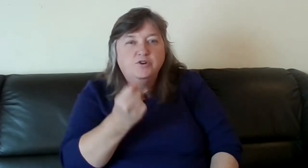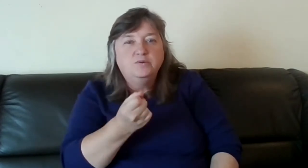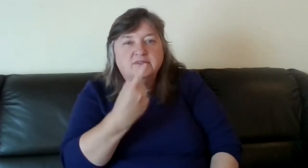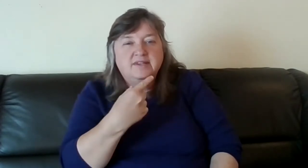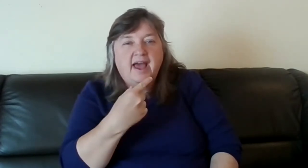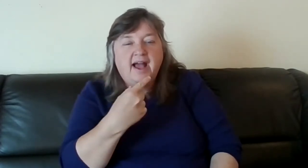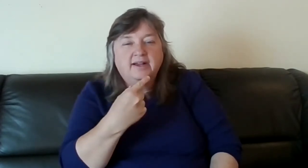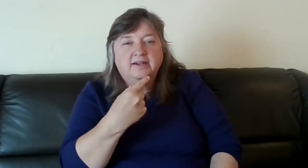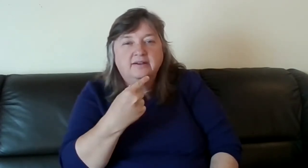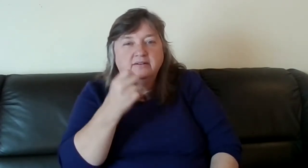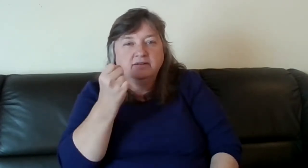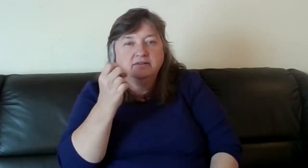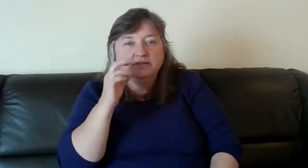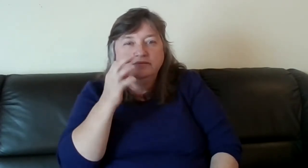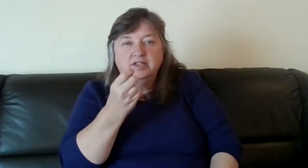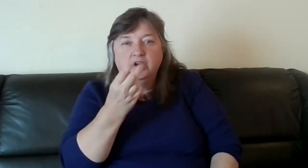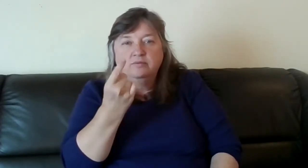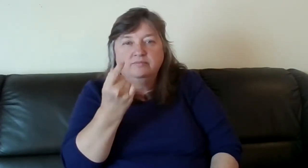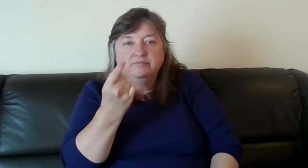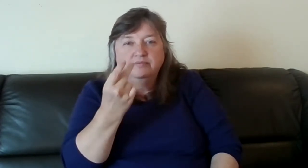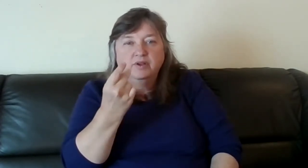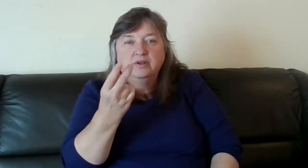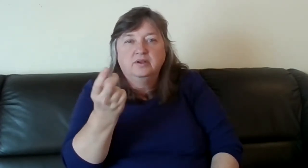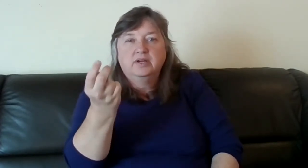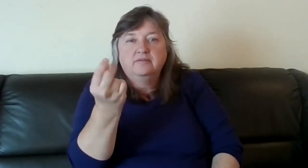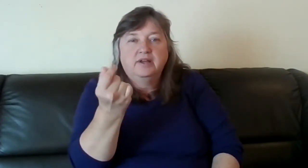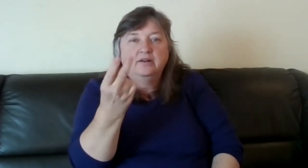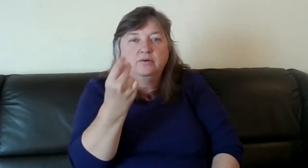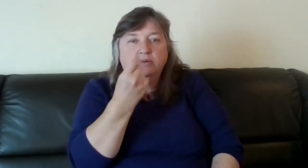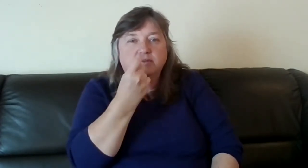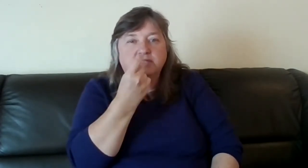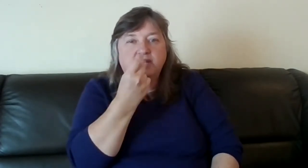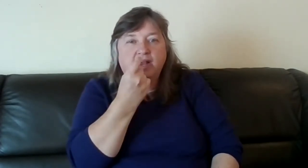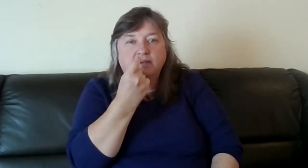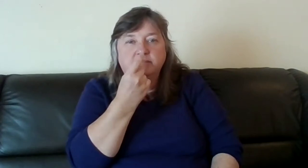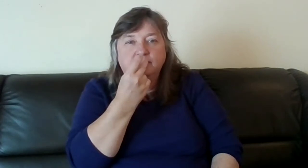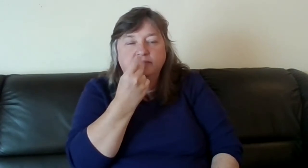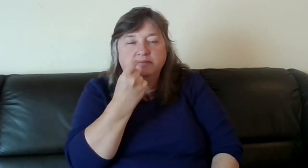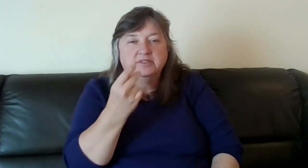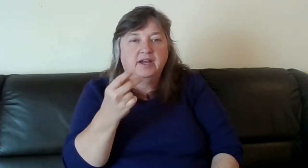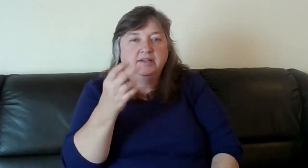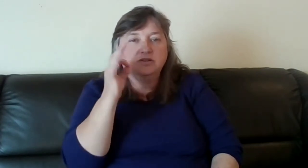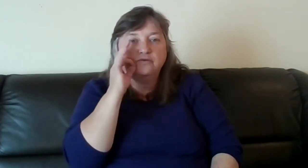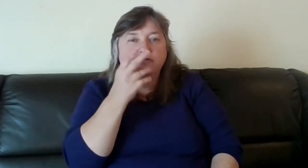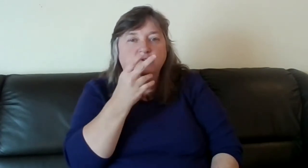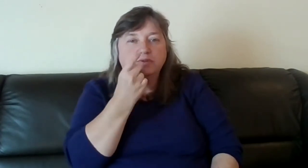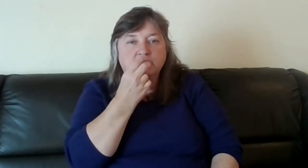fruit snack, you know, kind of that whole snack sign. So fruit